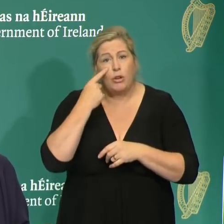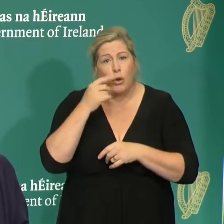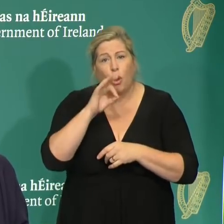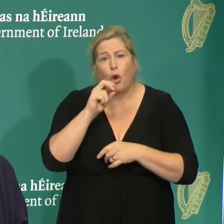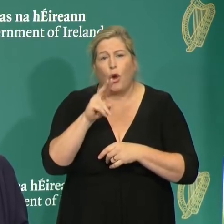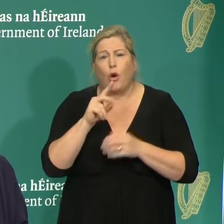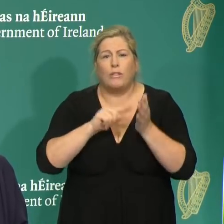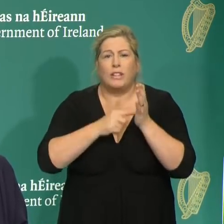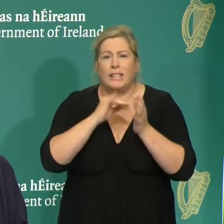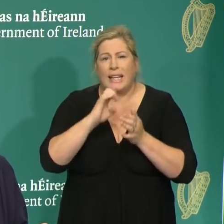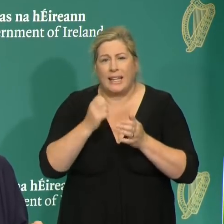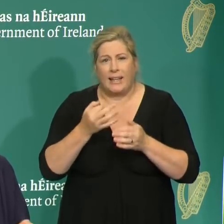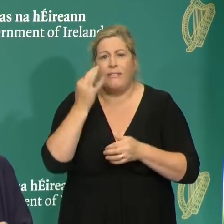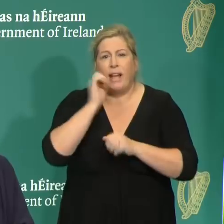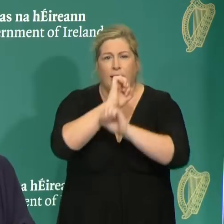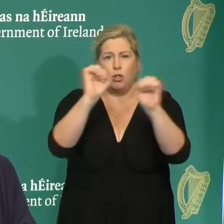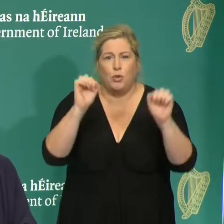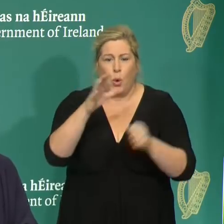gov.ie.